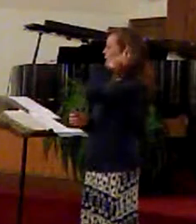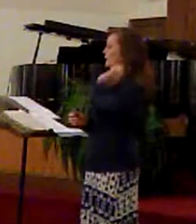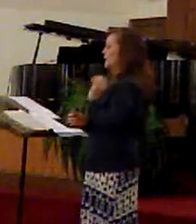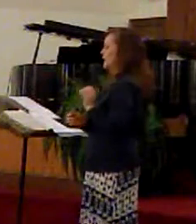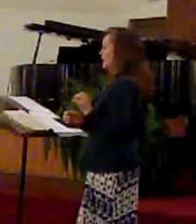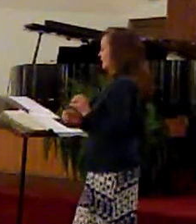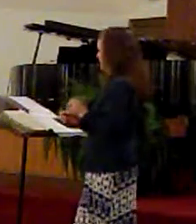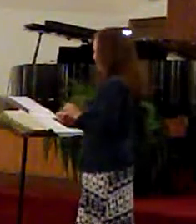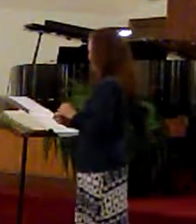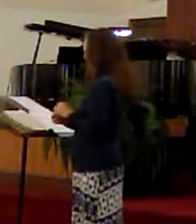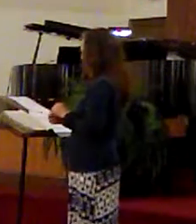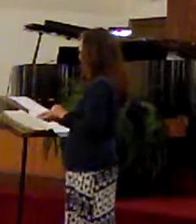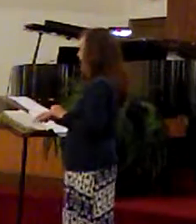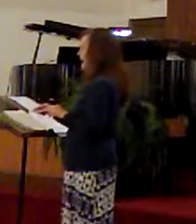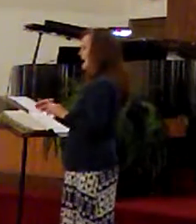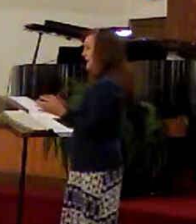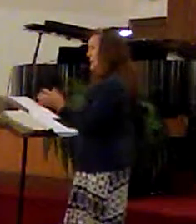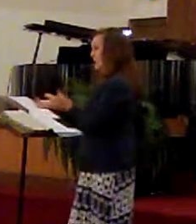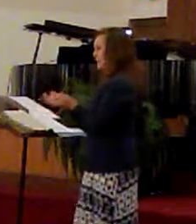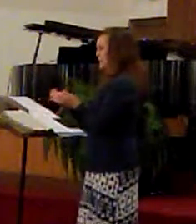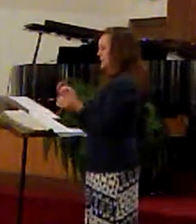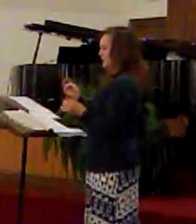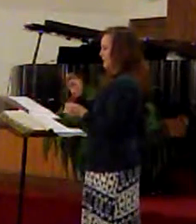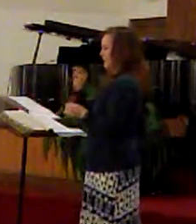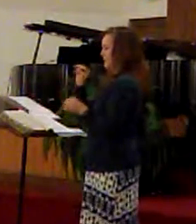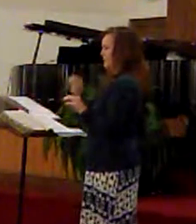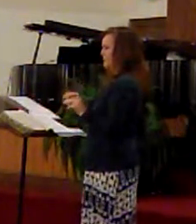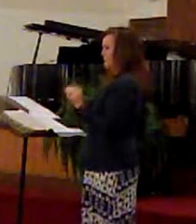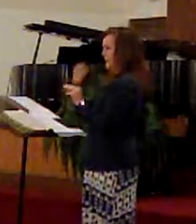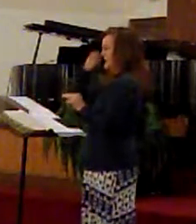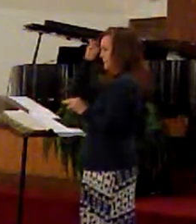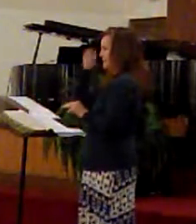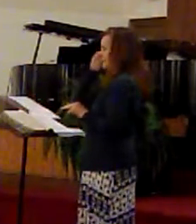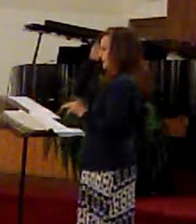Bible are mysteries, and will be kept mysteries.